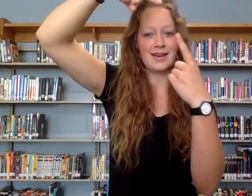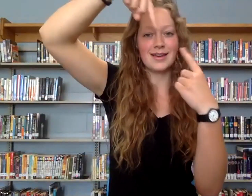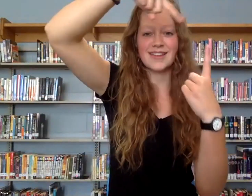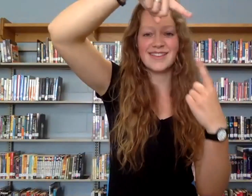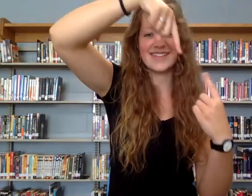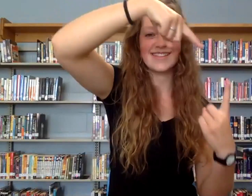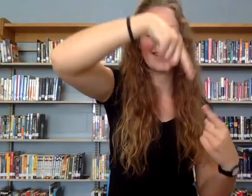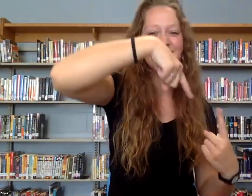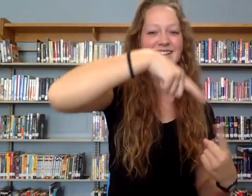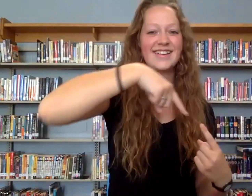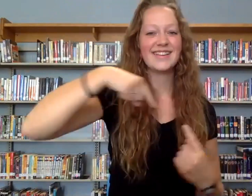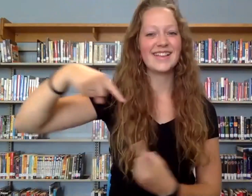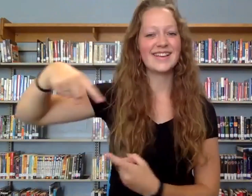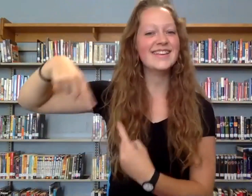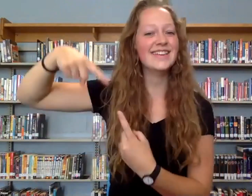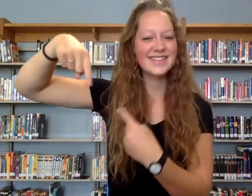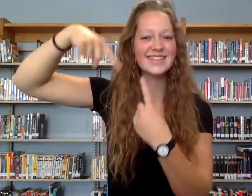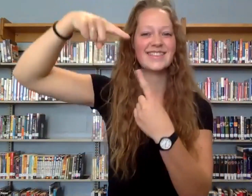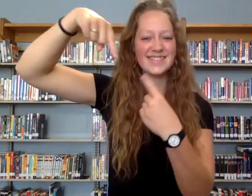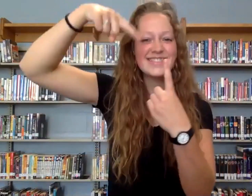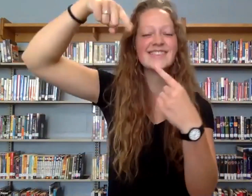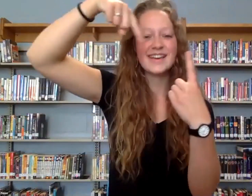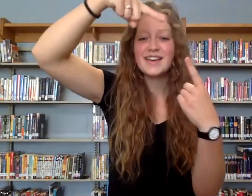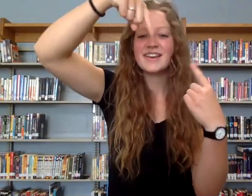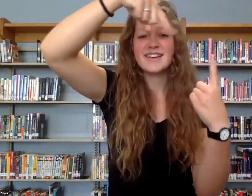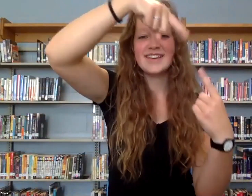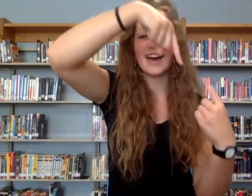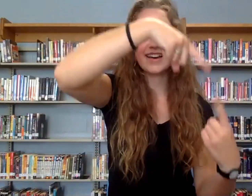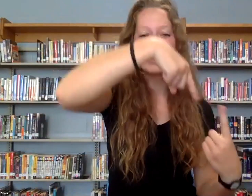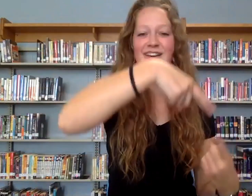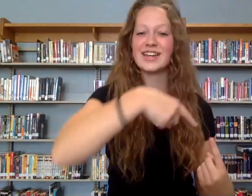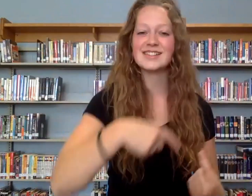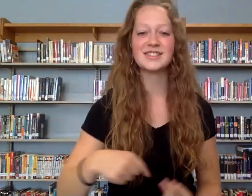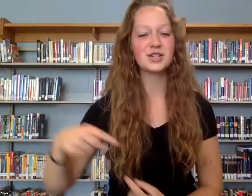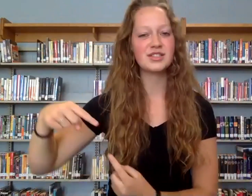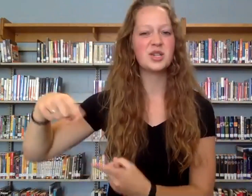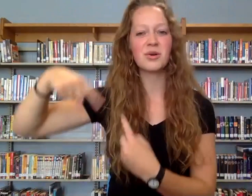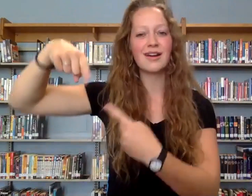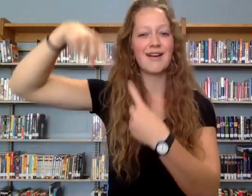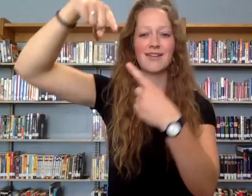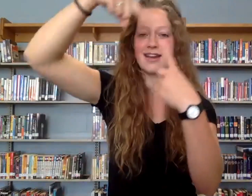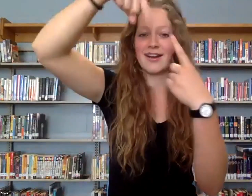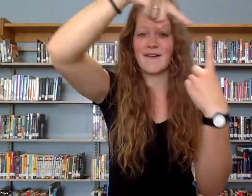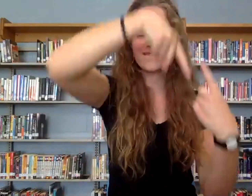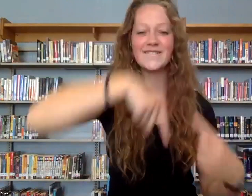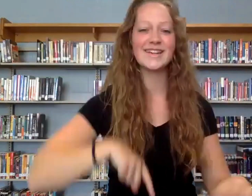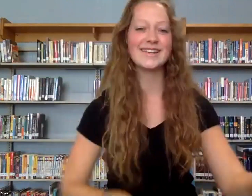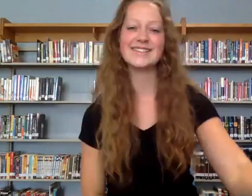Whee! Oh, that's a fun one. Yeah, I love it. So you're touring around an area. Whee!